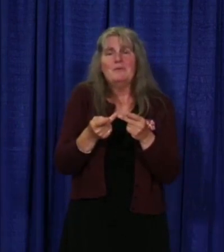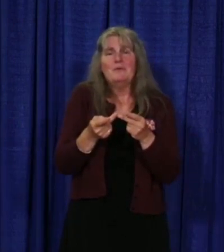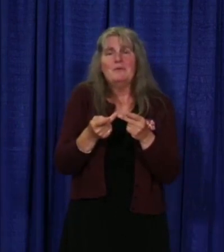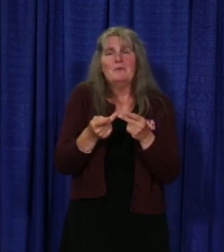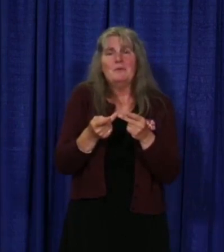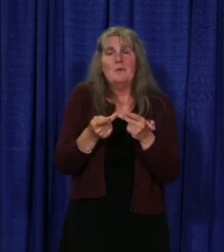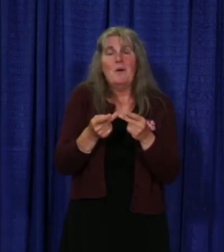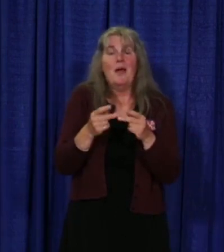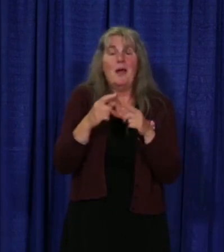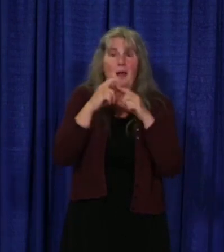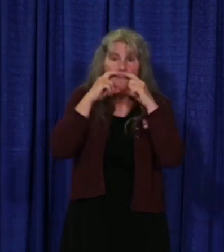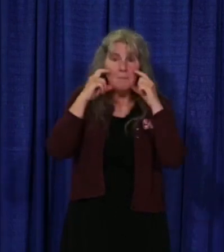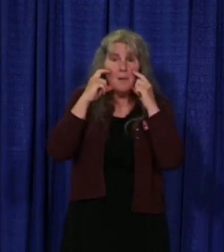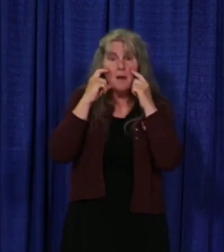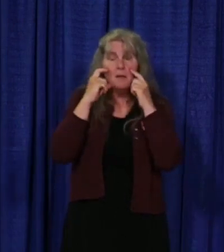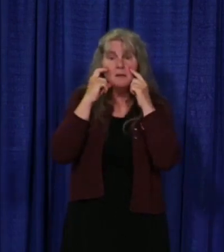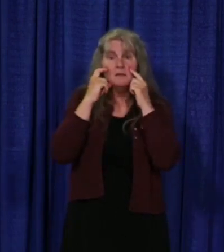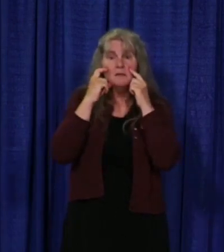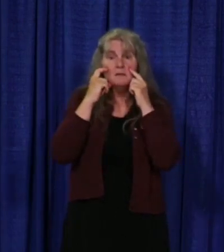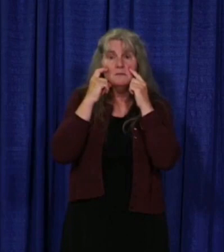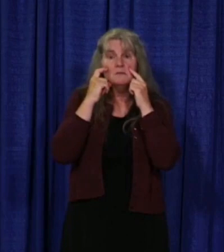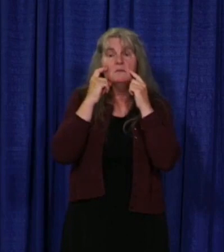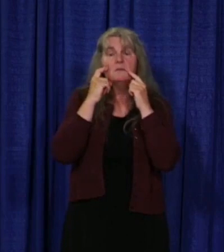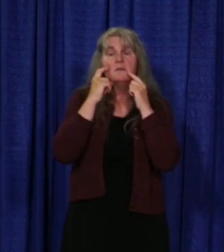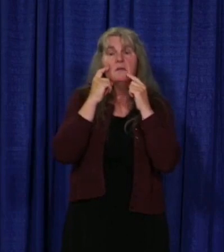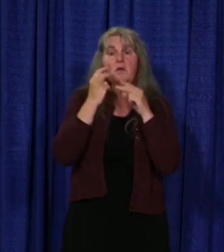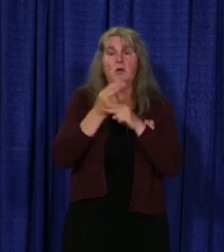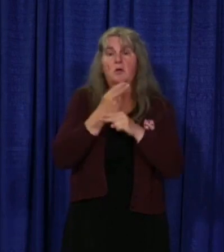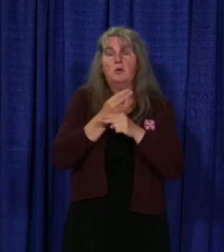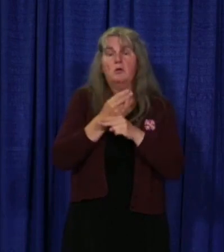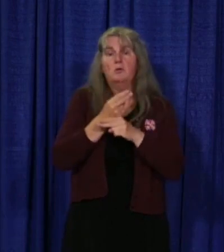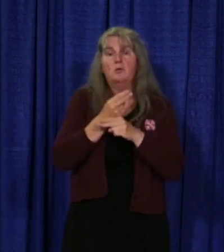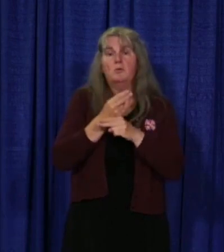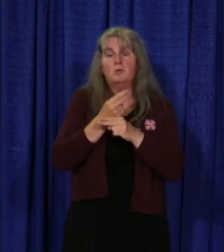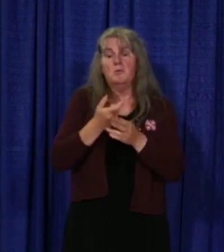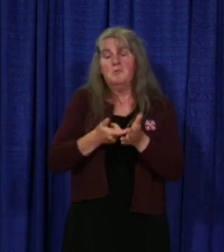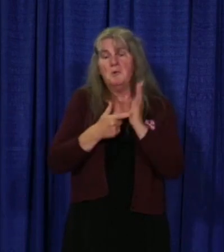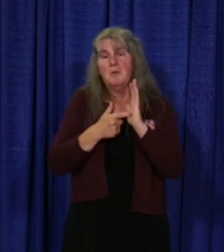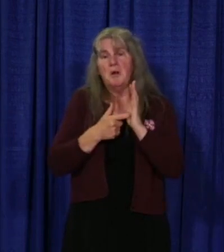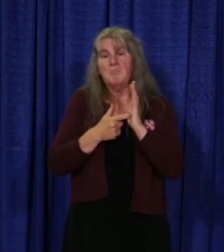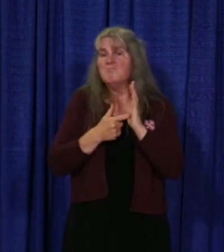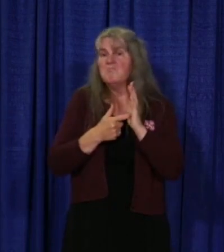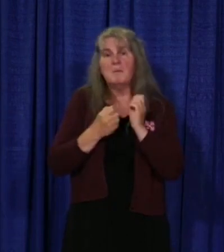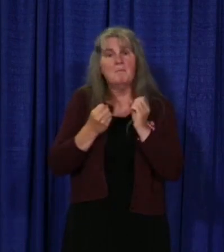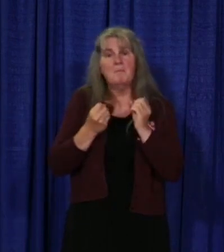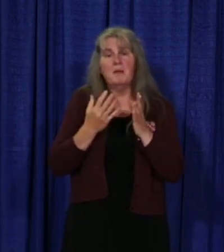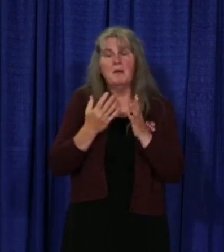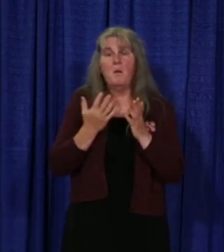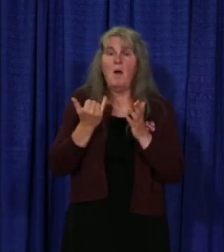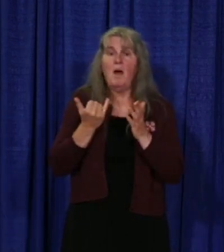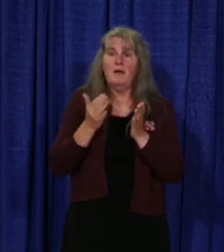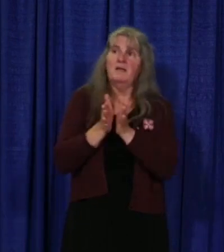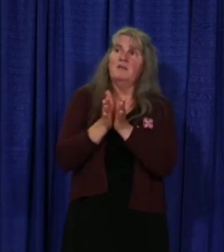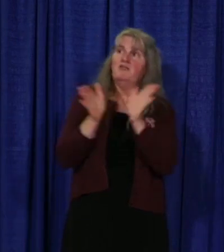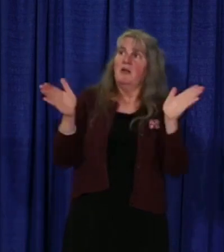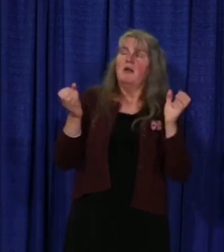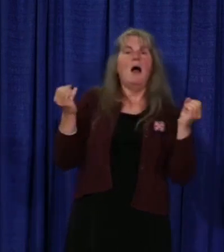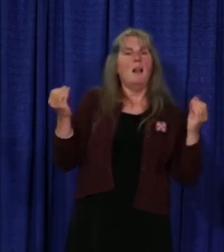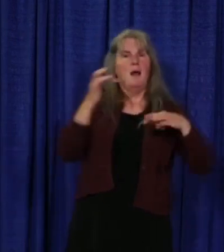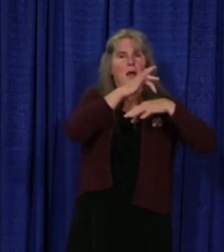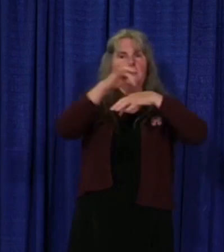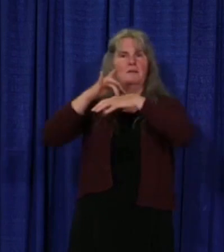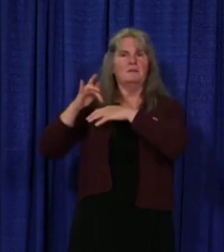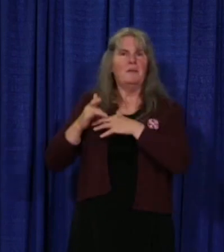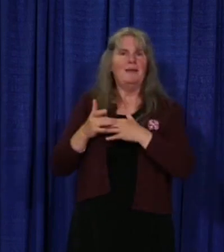where mask use is advisable, just because we have in general lots of space, and a